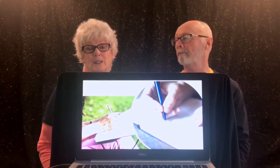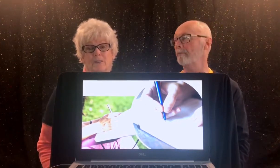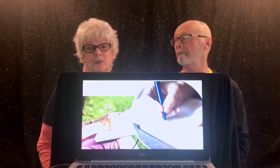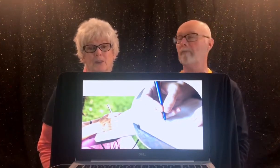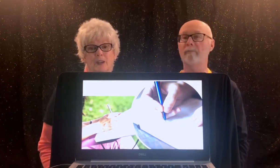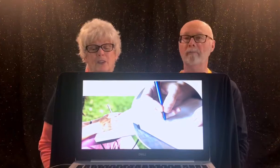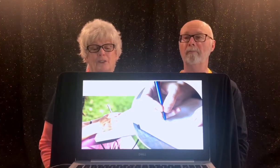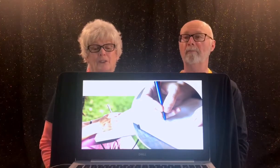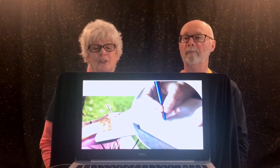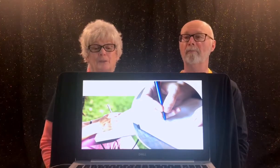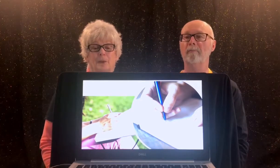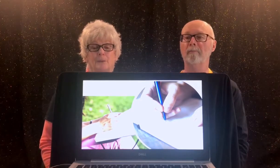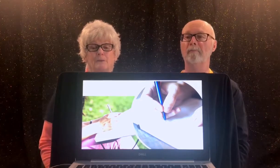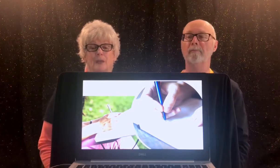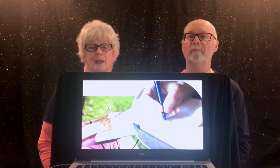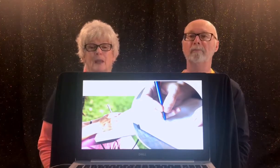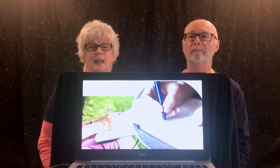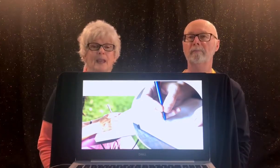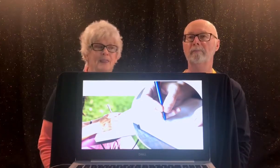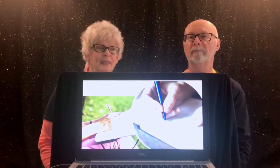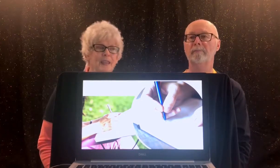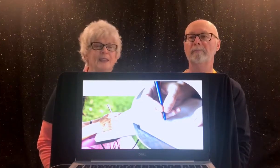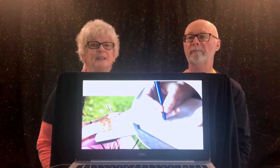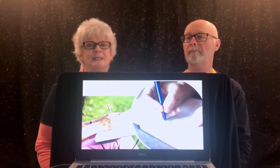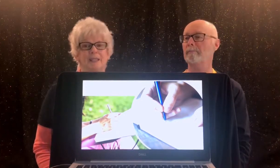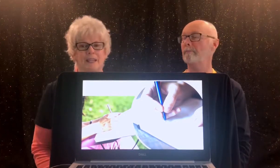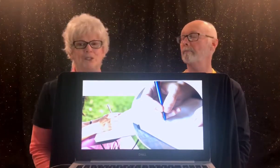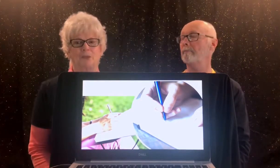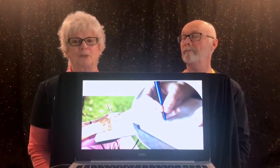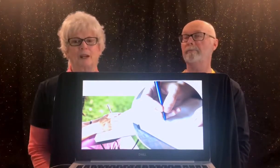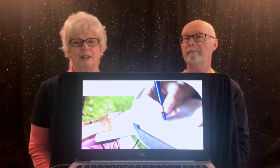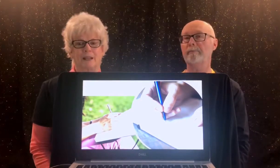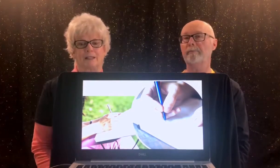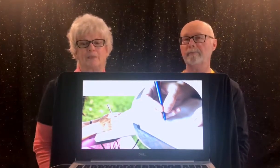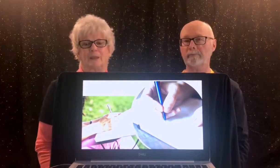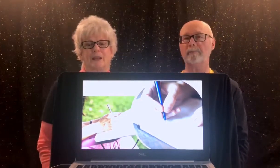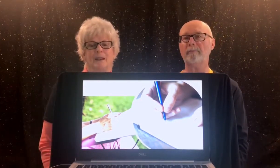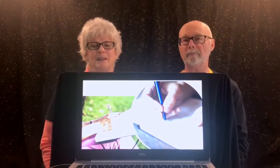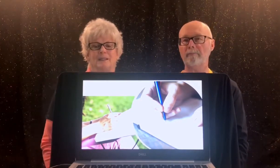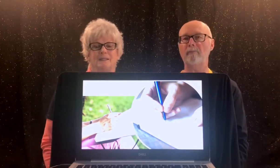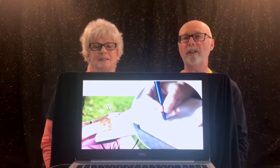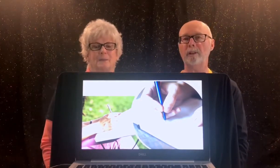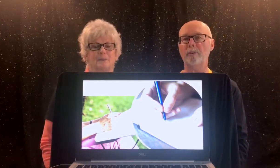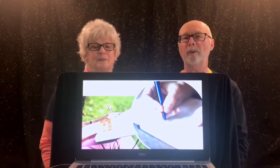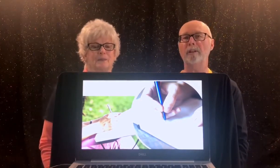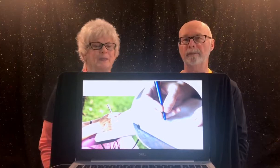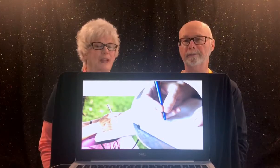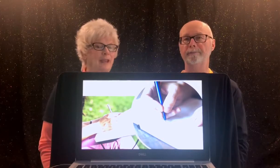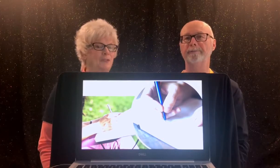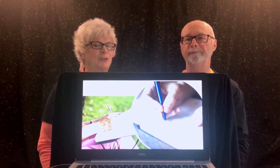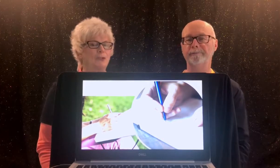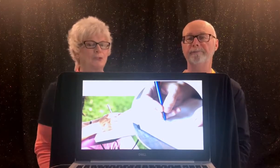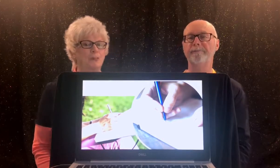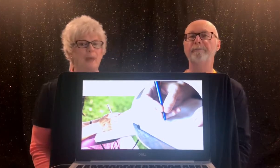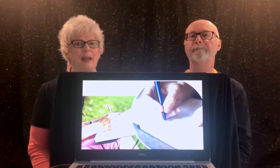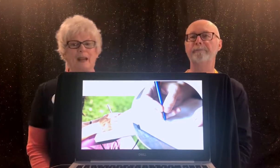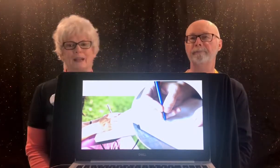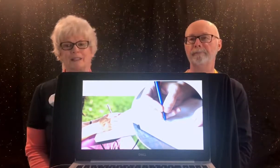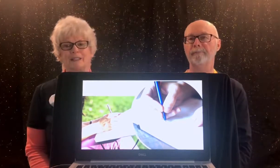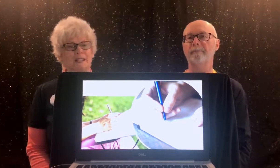after the death of a loved one. And then date your writings, because Very important. yeah, you can look back and see